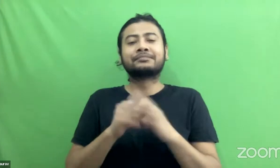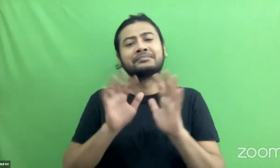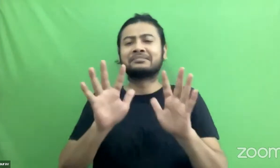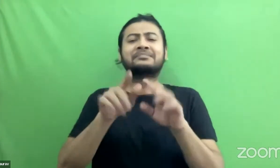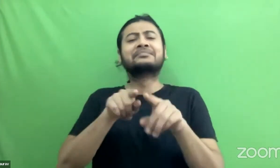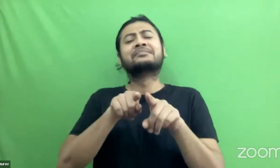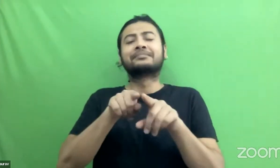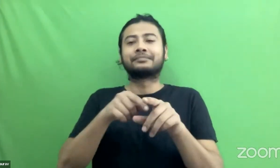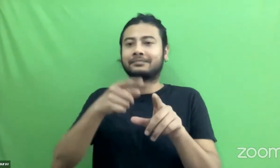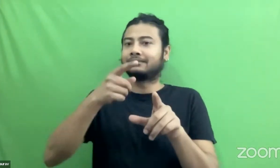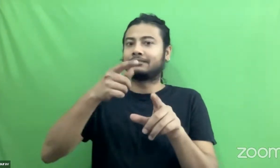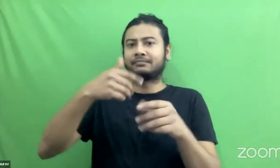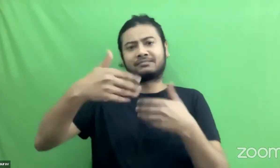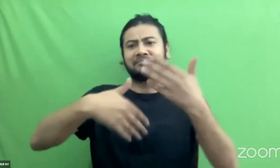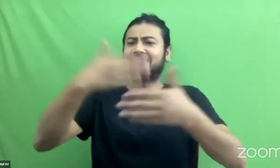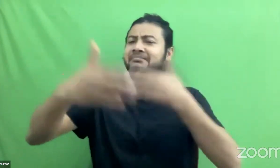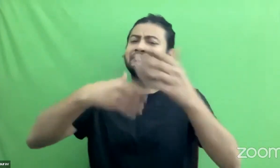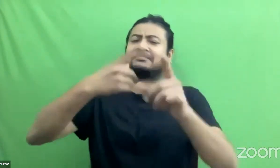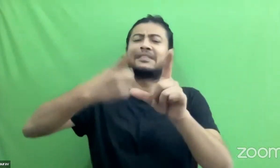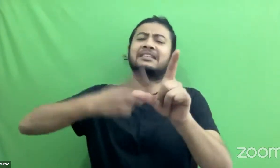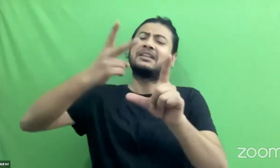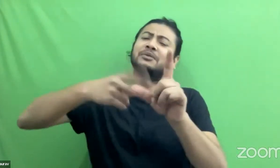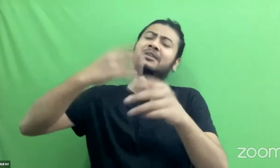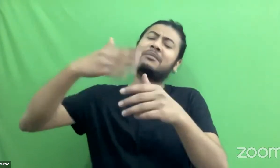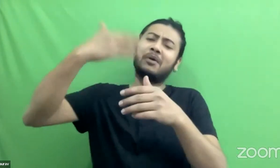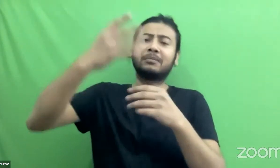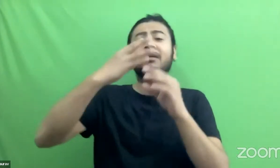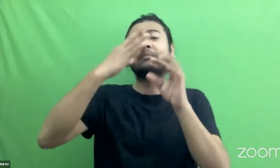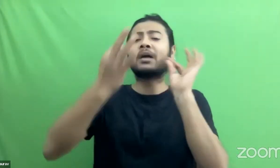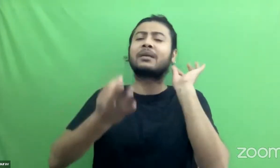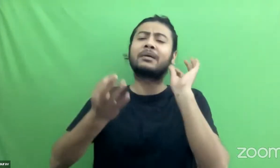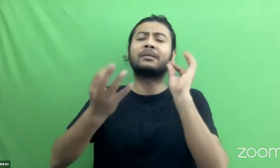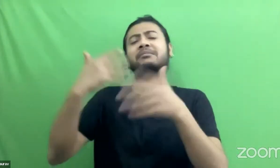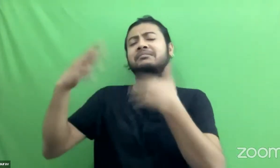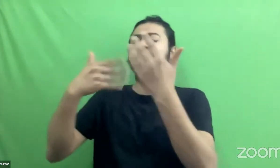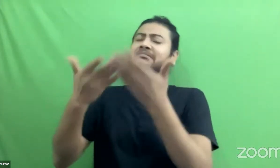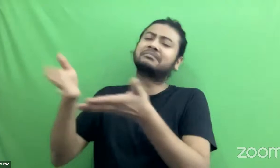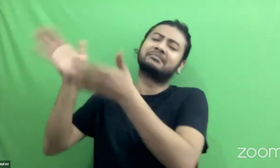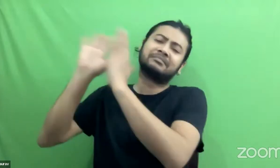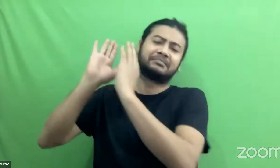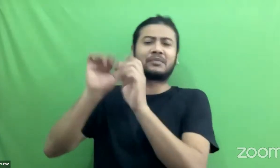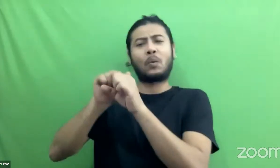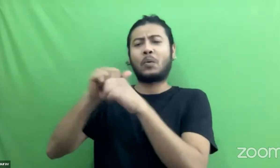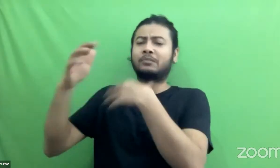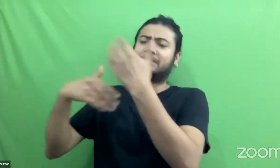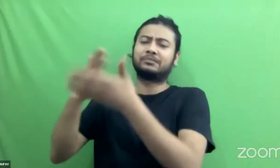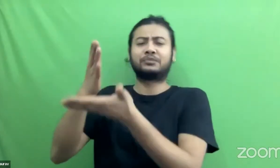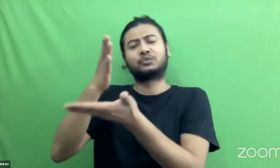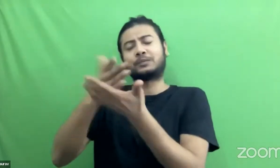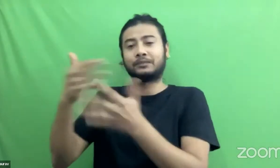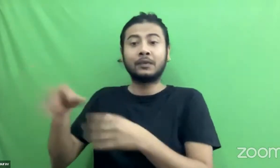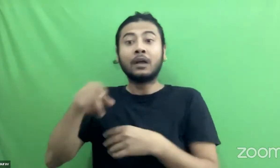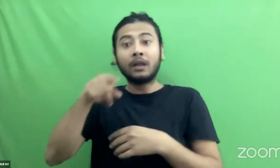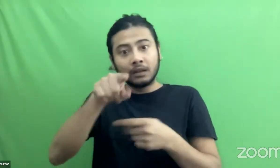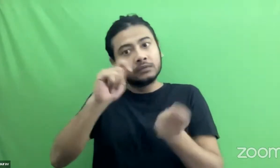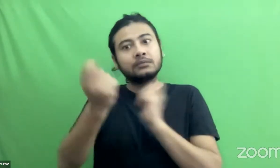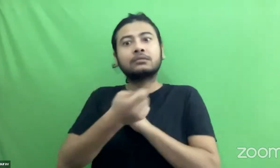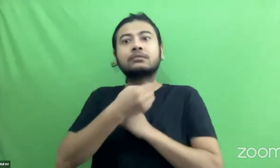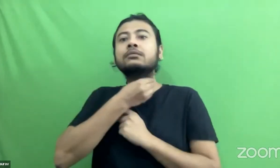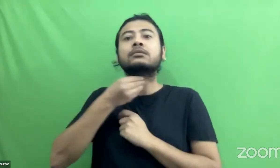all of you become big devotees and you get Diksha also. So at that time, when you start inspiring, when you start preaching to